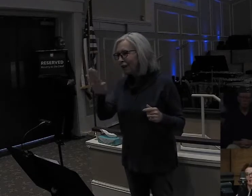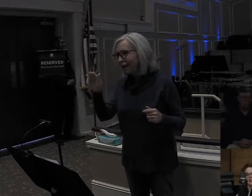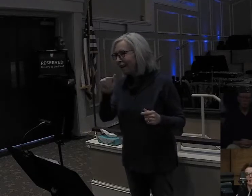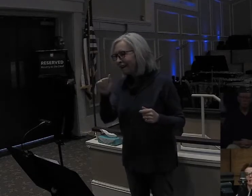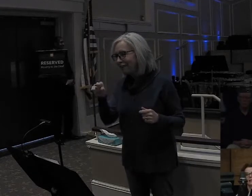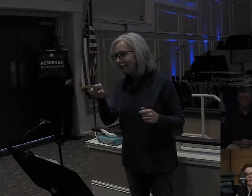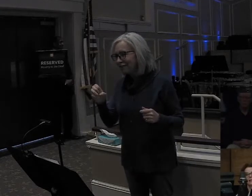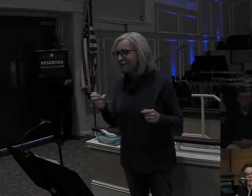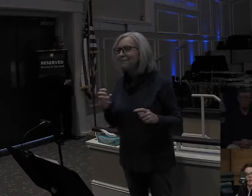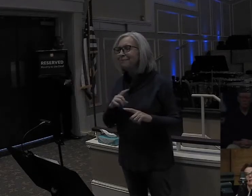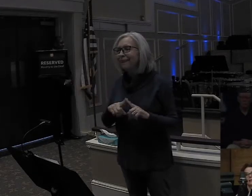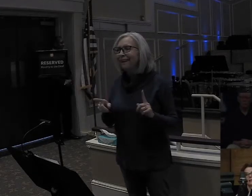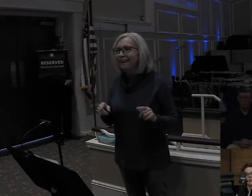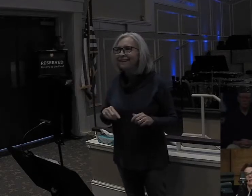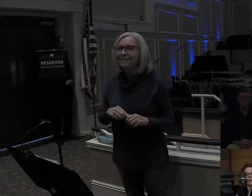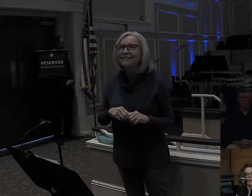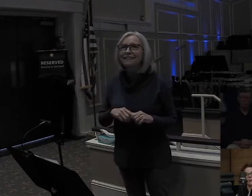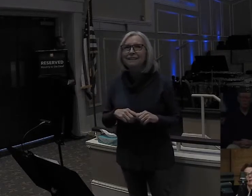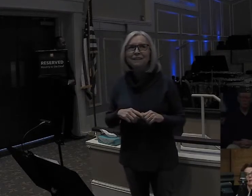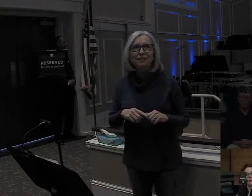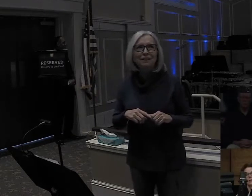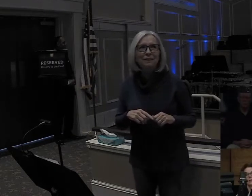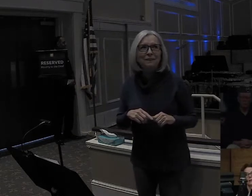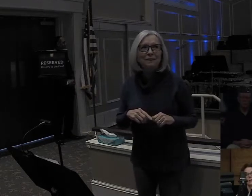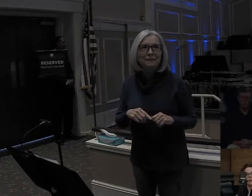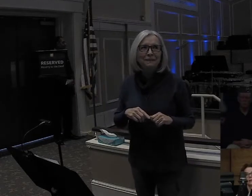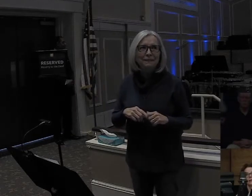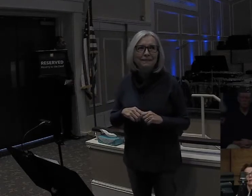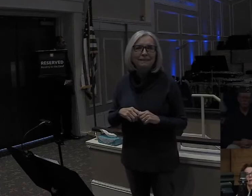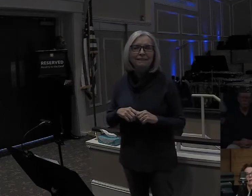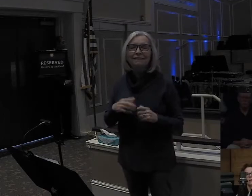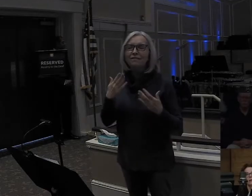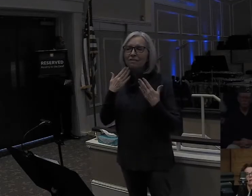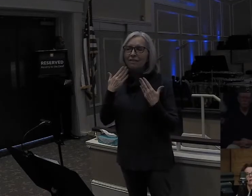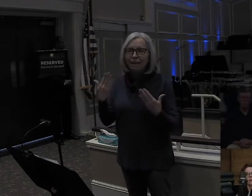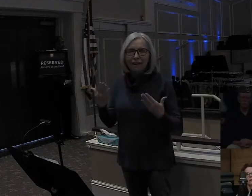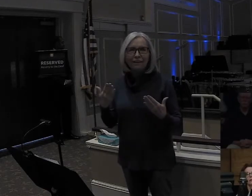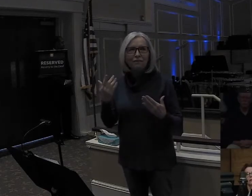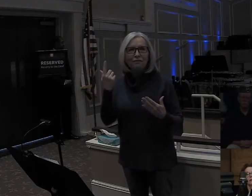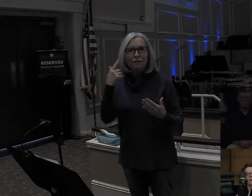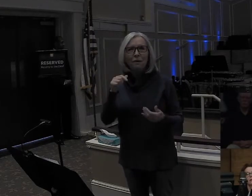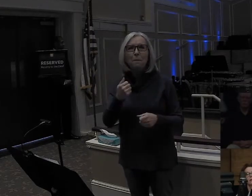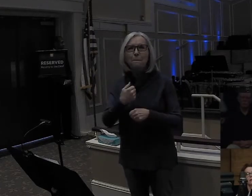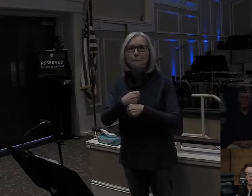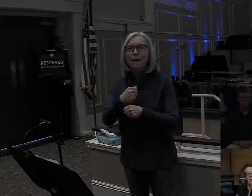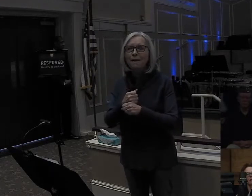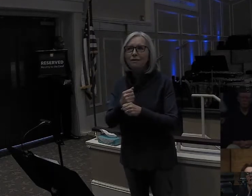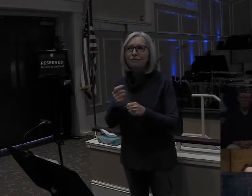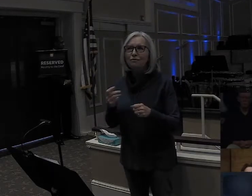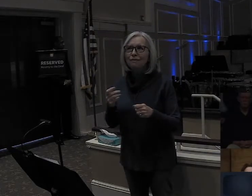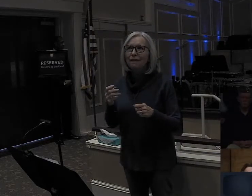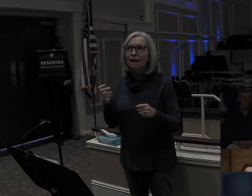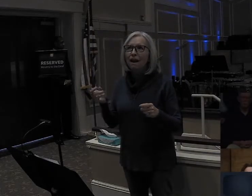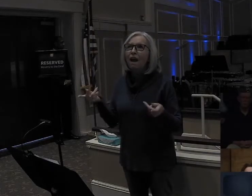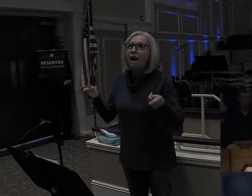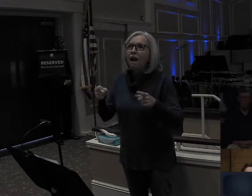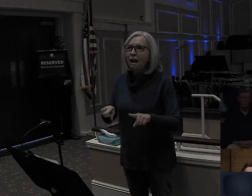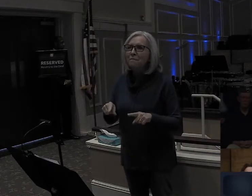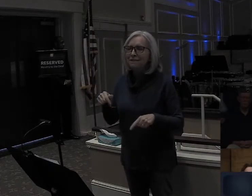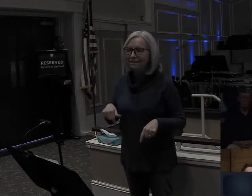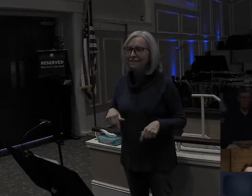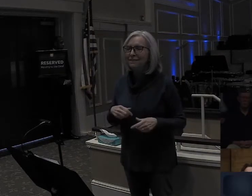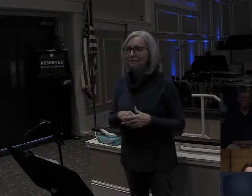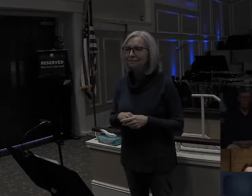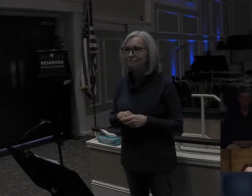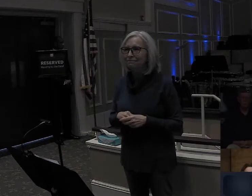But the invitation to the church at large is, first of all, just again, thank you guys for making this possible. You guys have been so